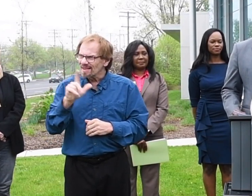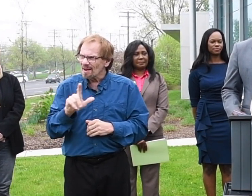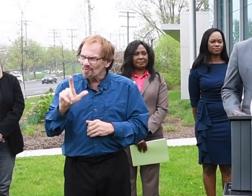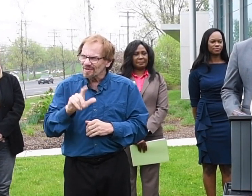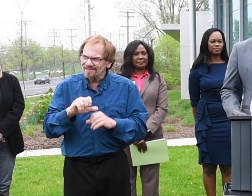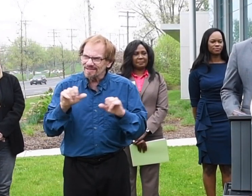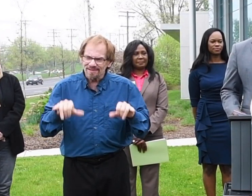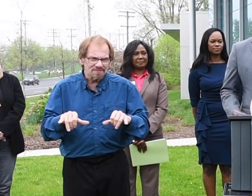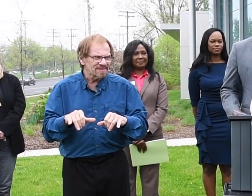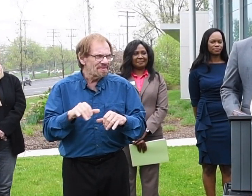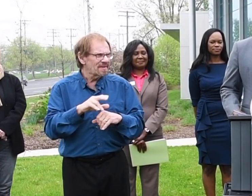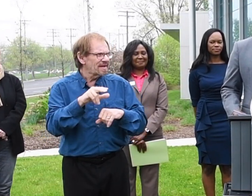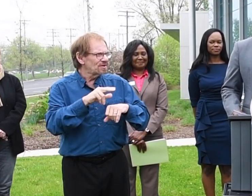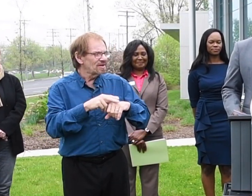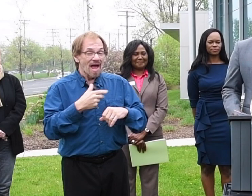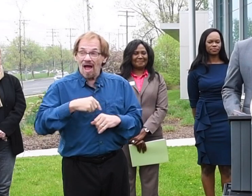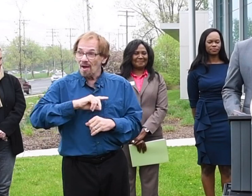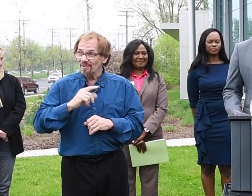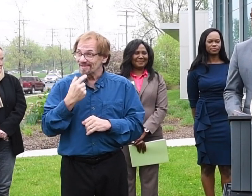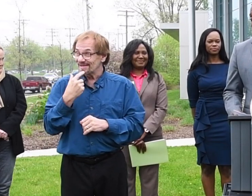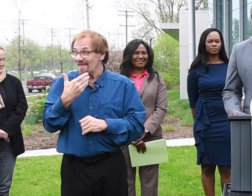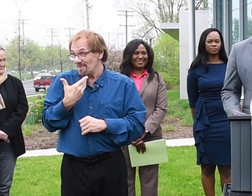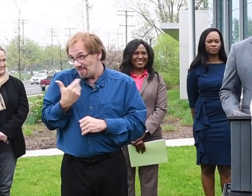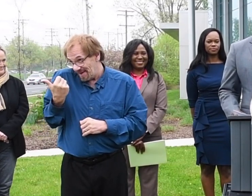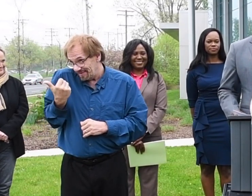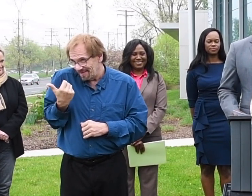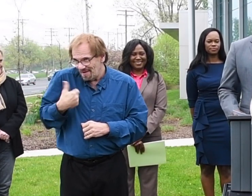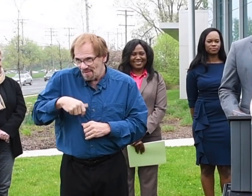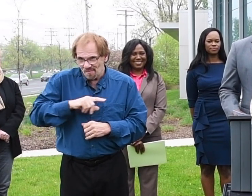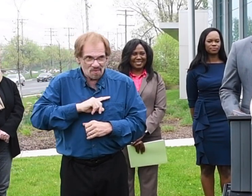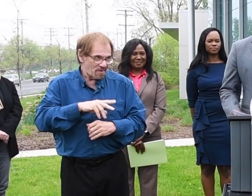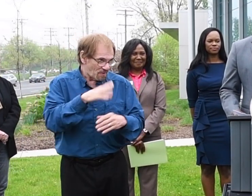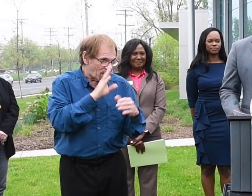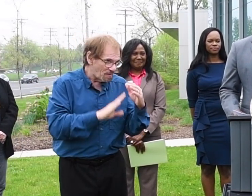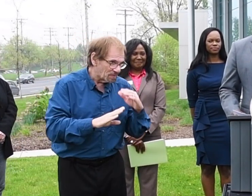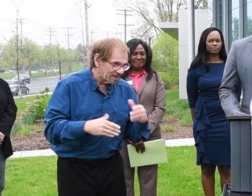in the nation, I would say the best, but we're humble here,